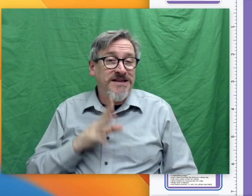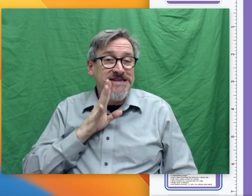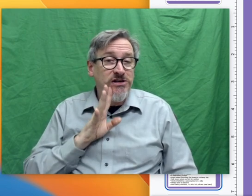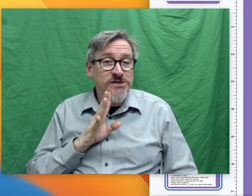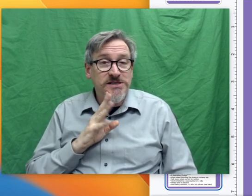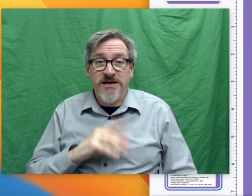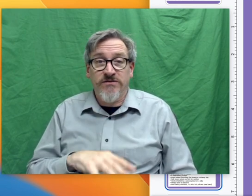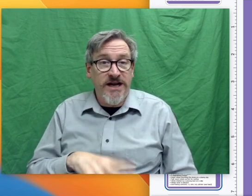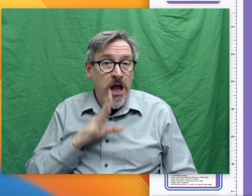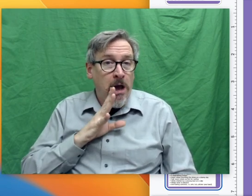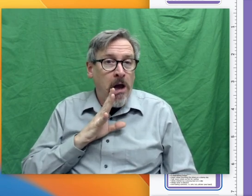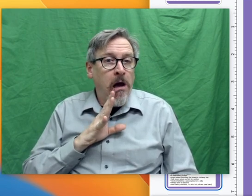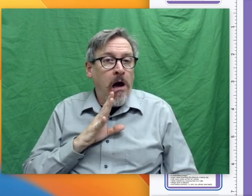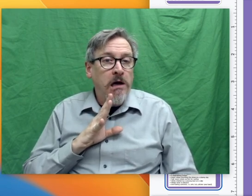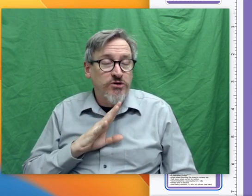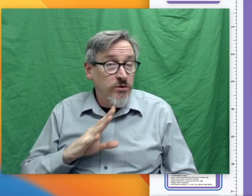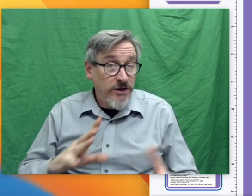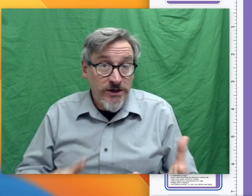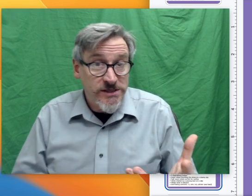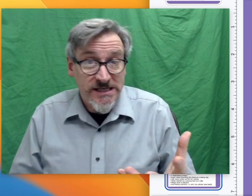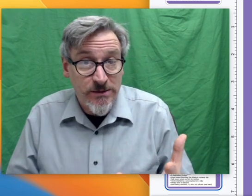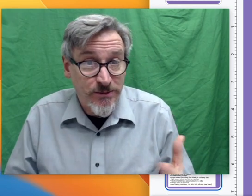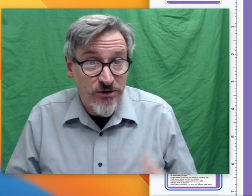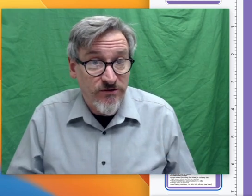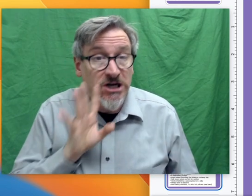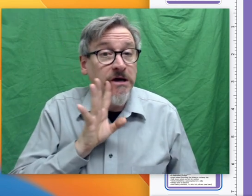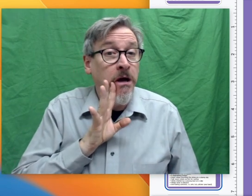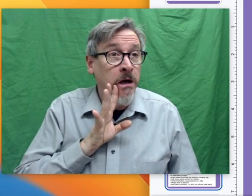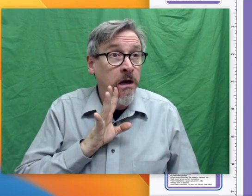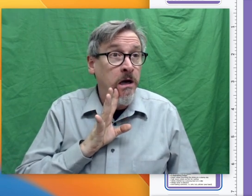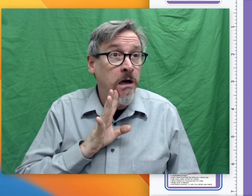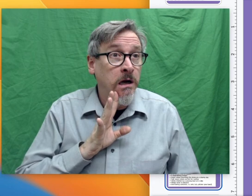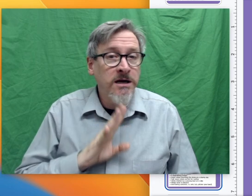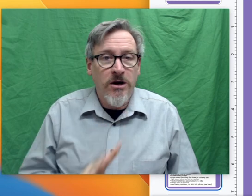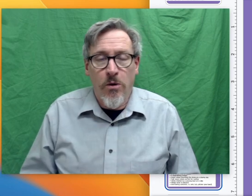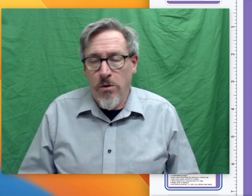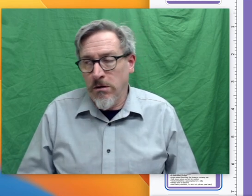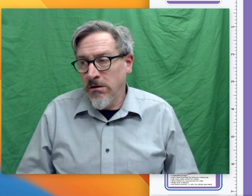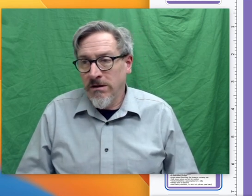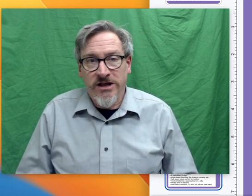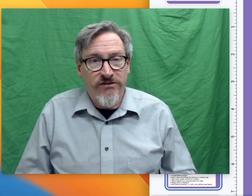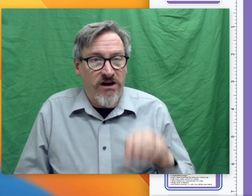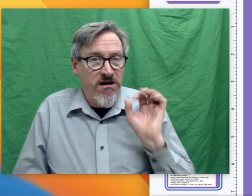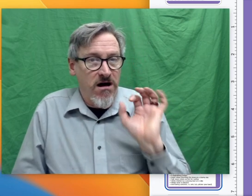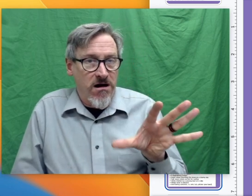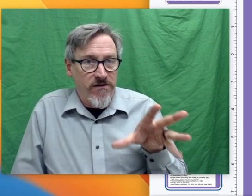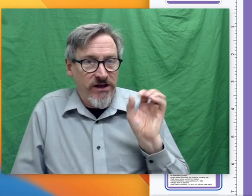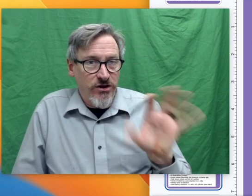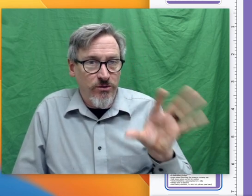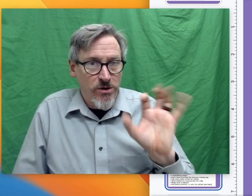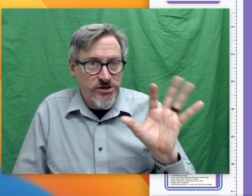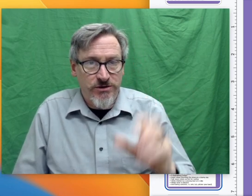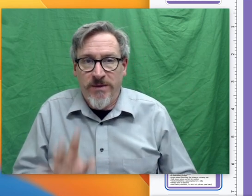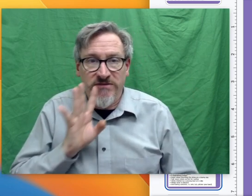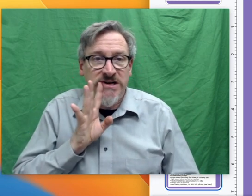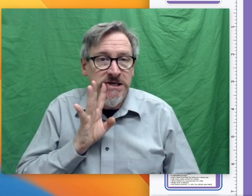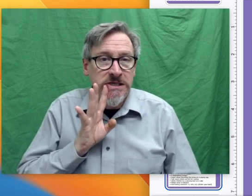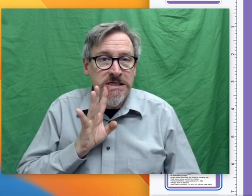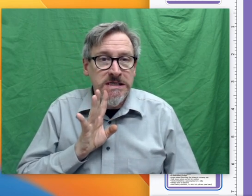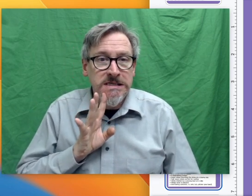This is also the sign for like drooling when you see someone beautiful, or the car that you most dream